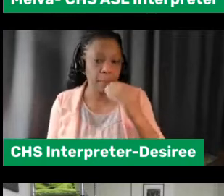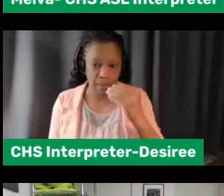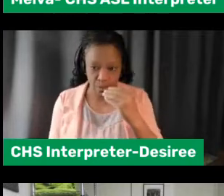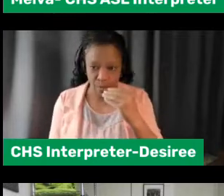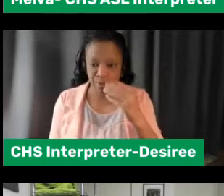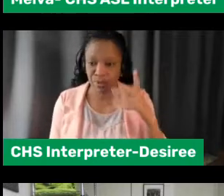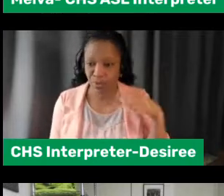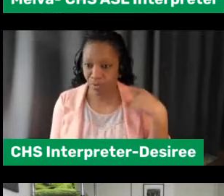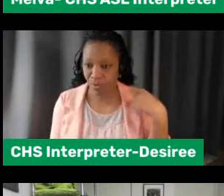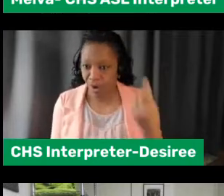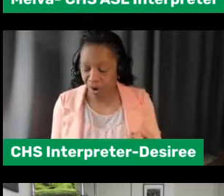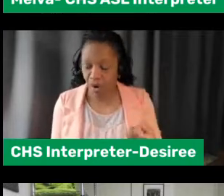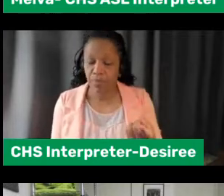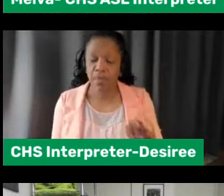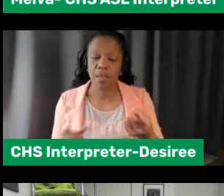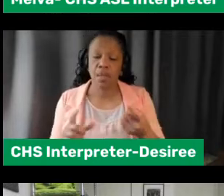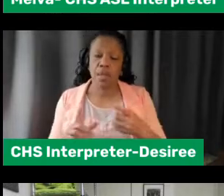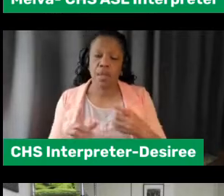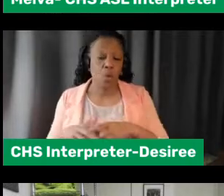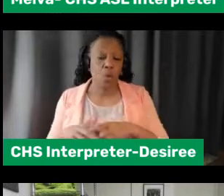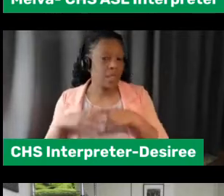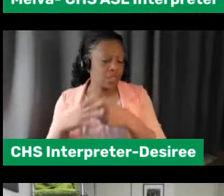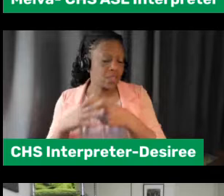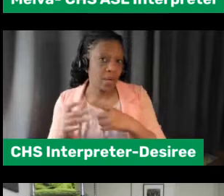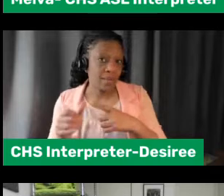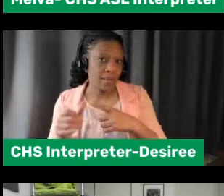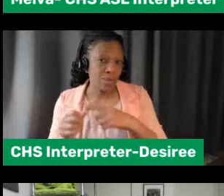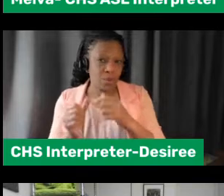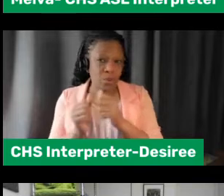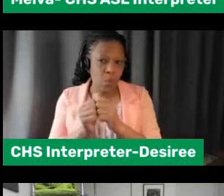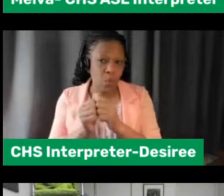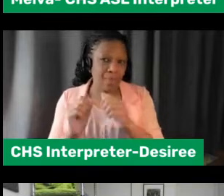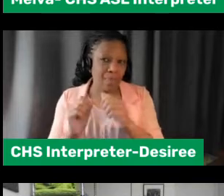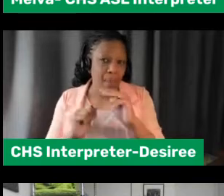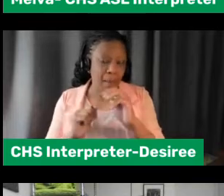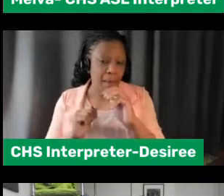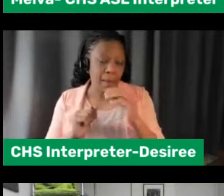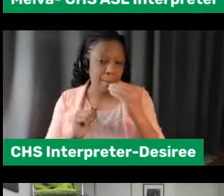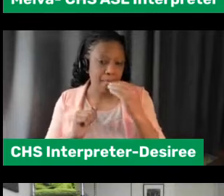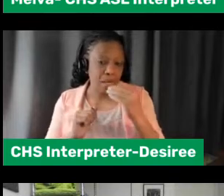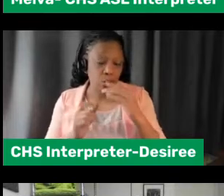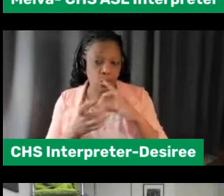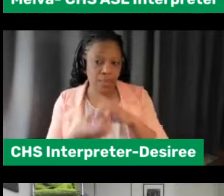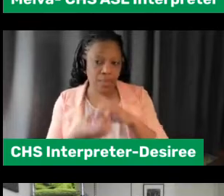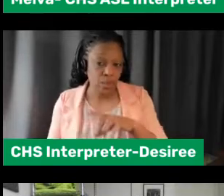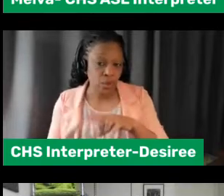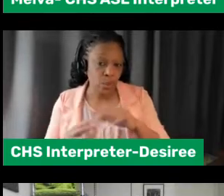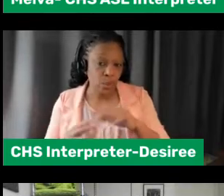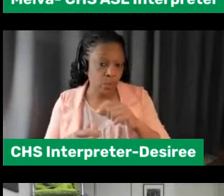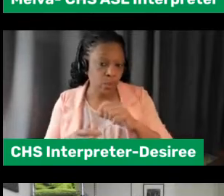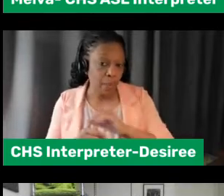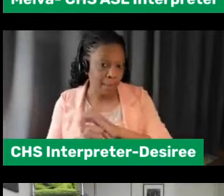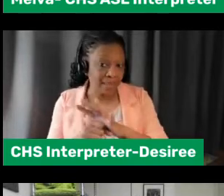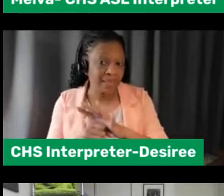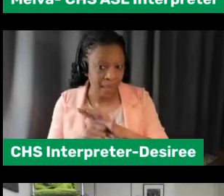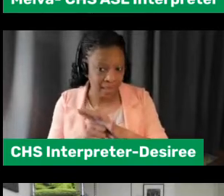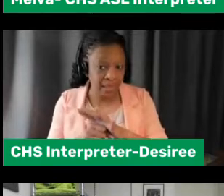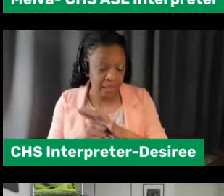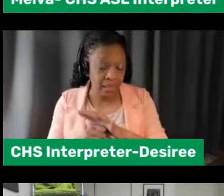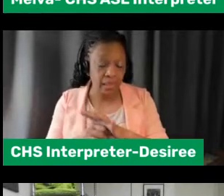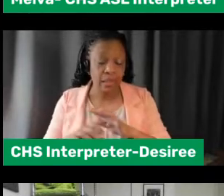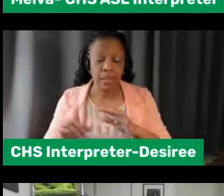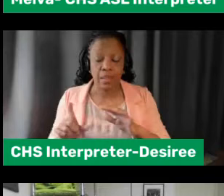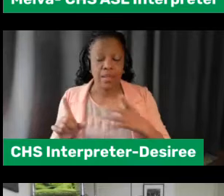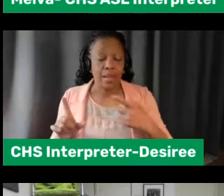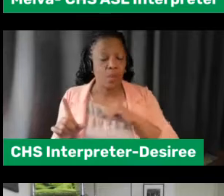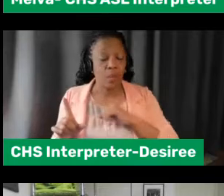meals that were related to food insecurity as a result of the pandemic. And we were super